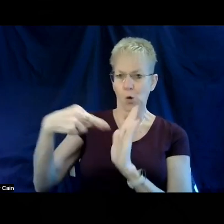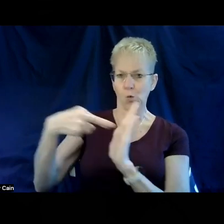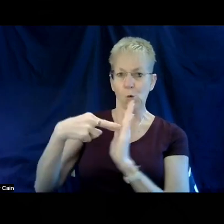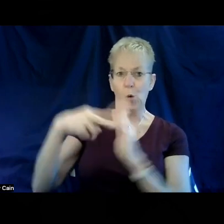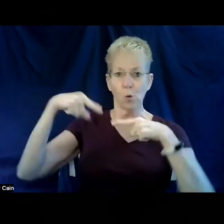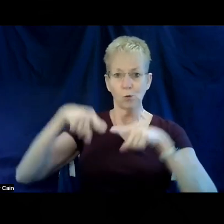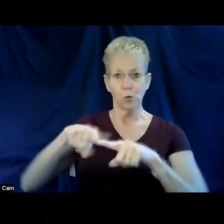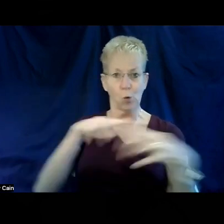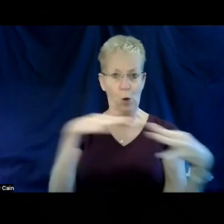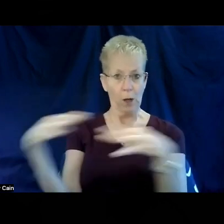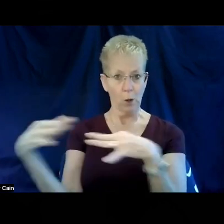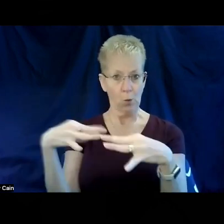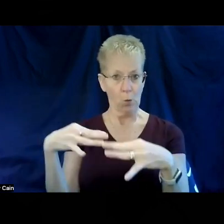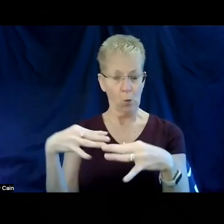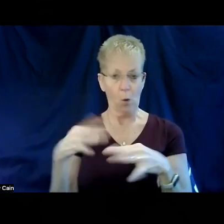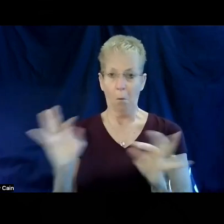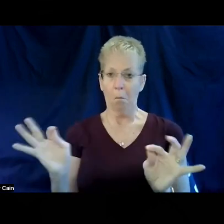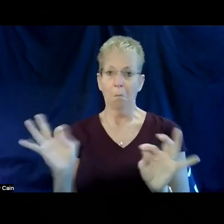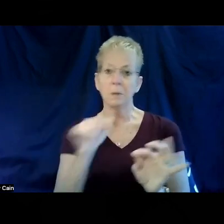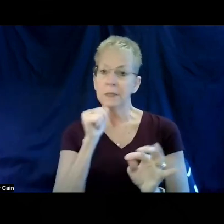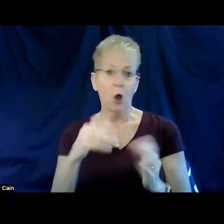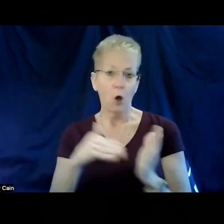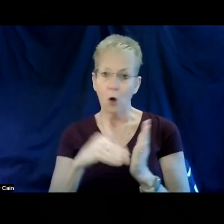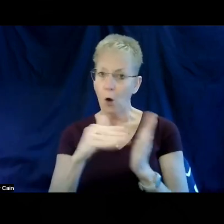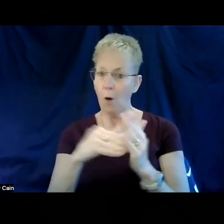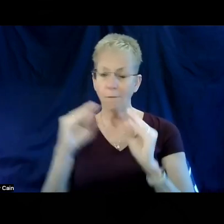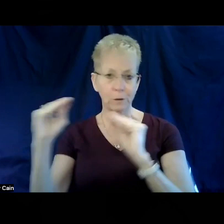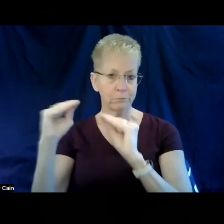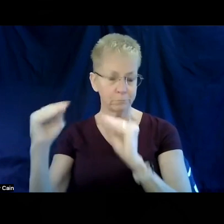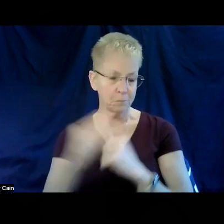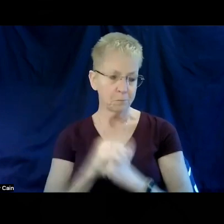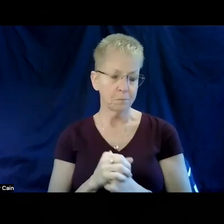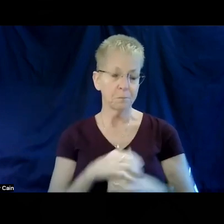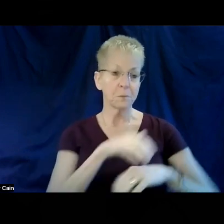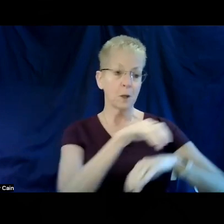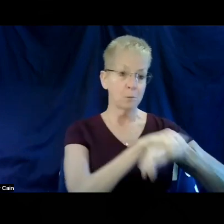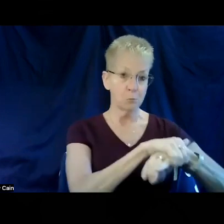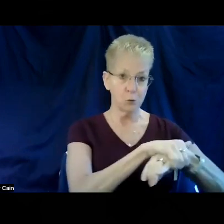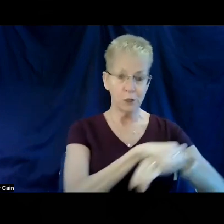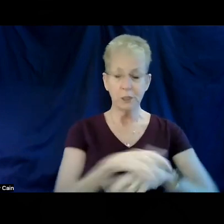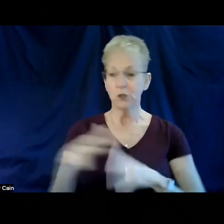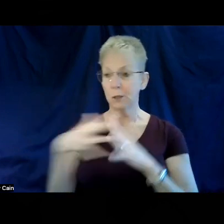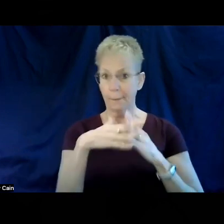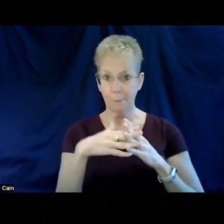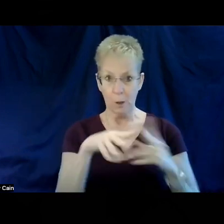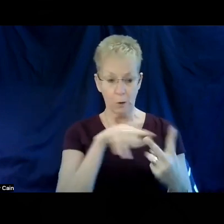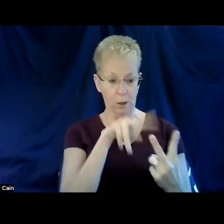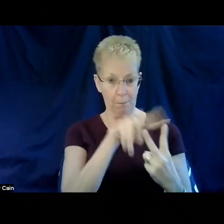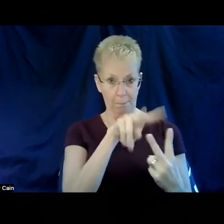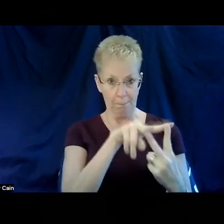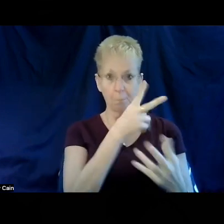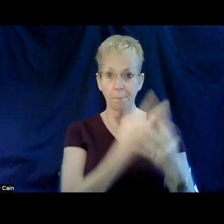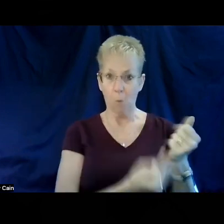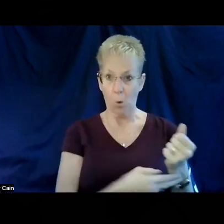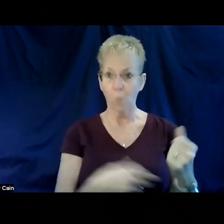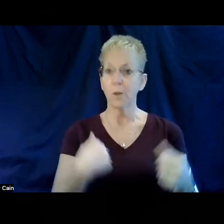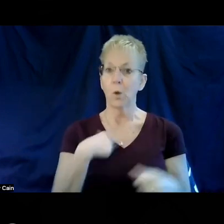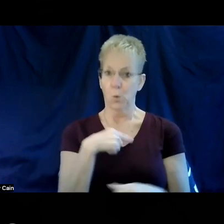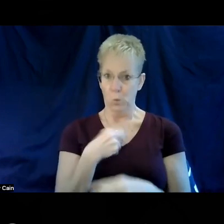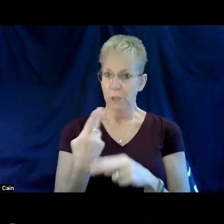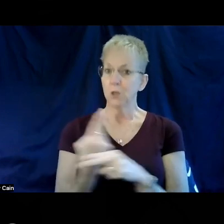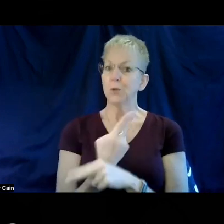And both on the British side and on the American side, we used